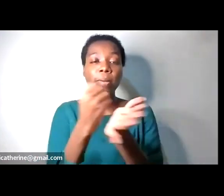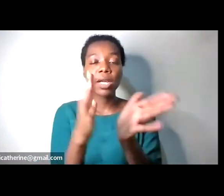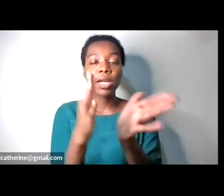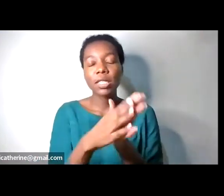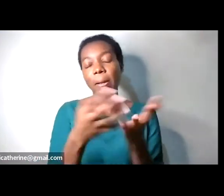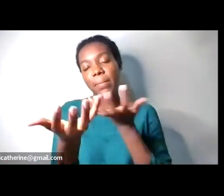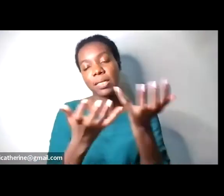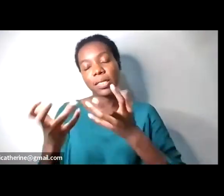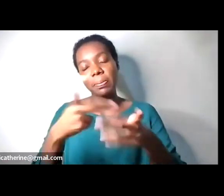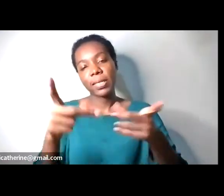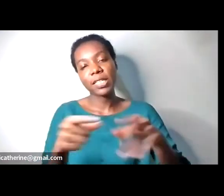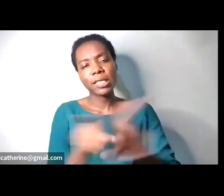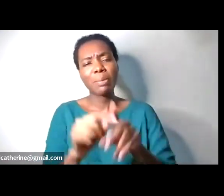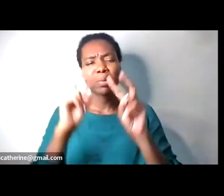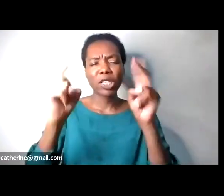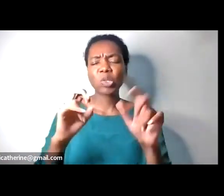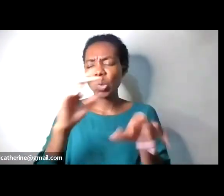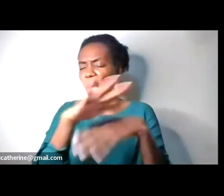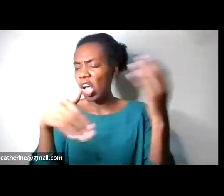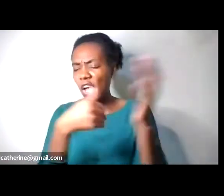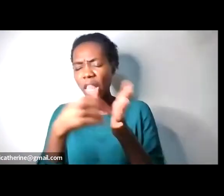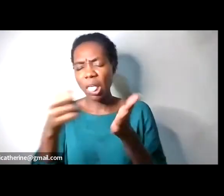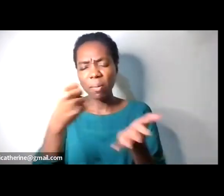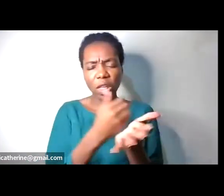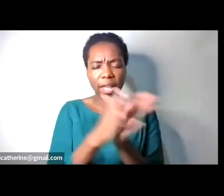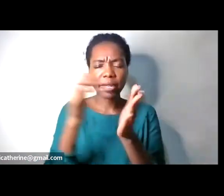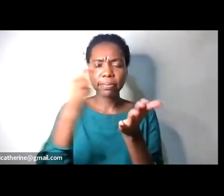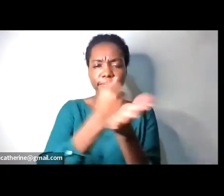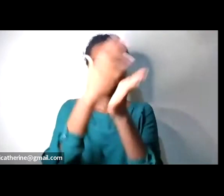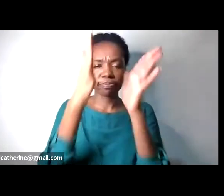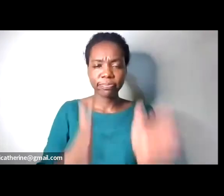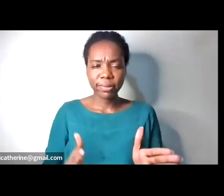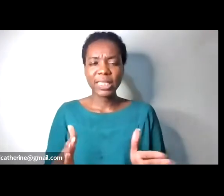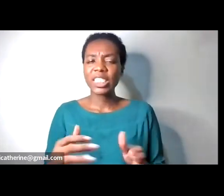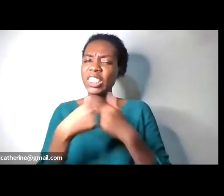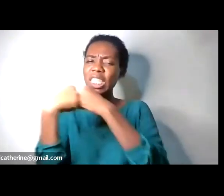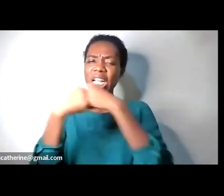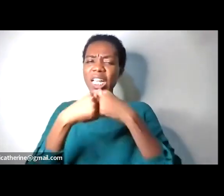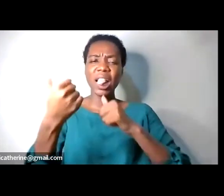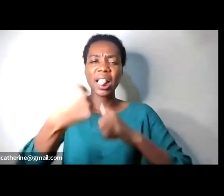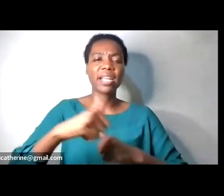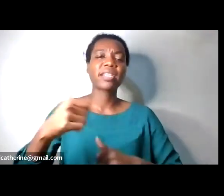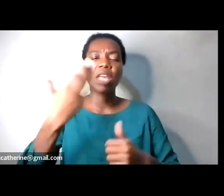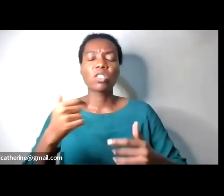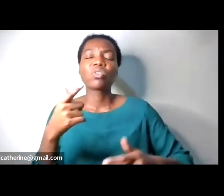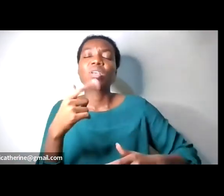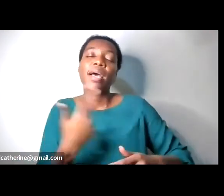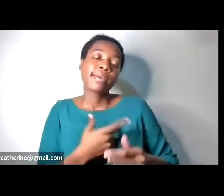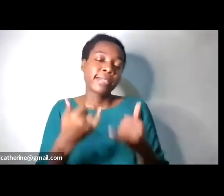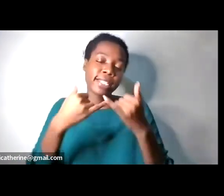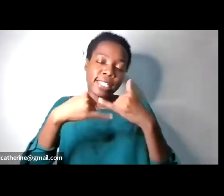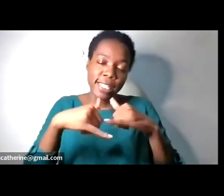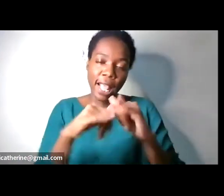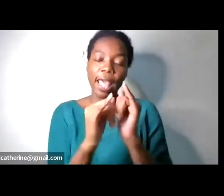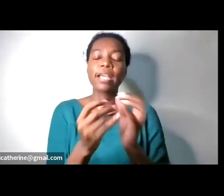bring all sorts of issues that employees and employers face in the workplaces mostly. So we try to look at